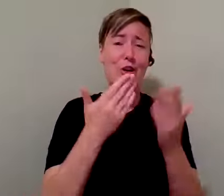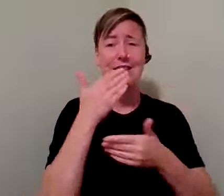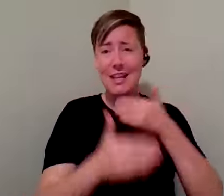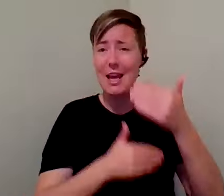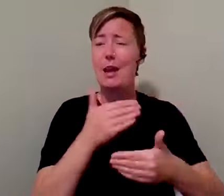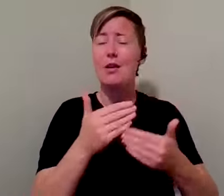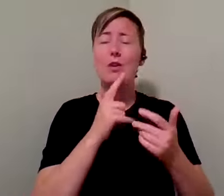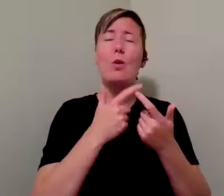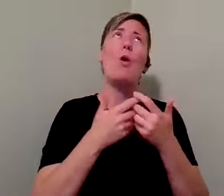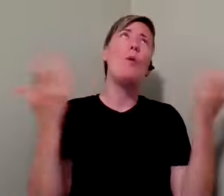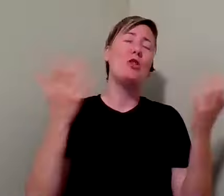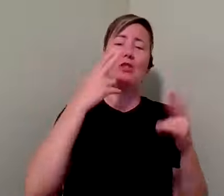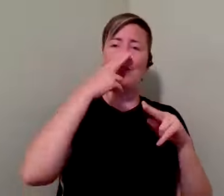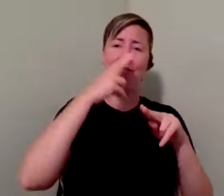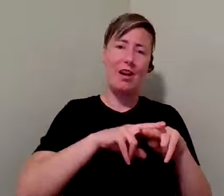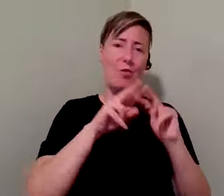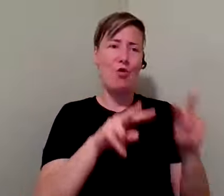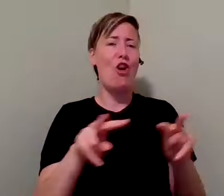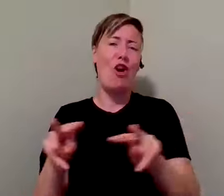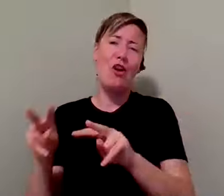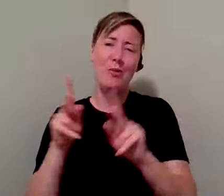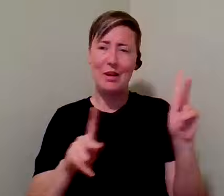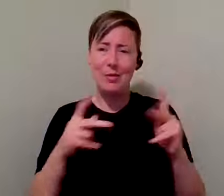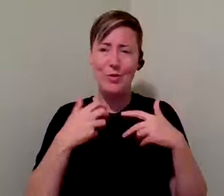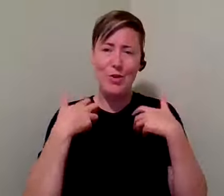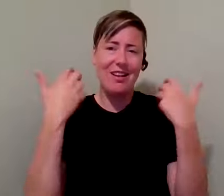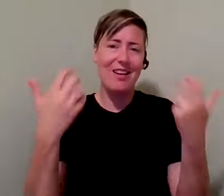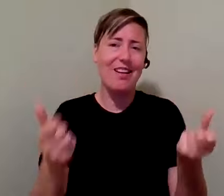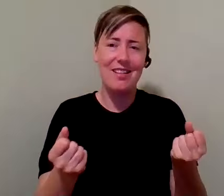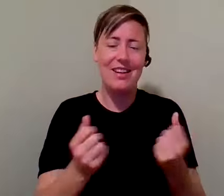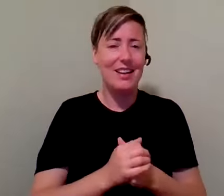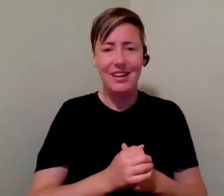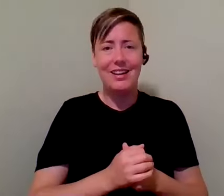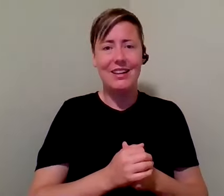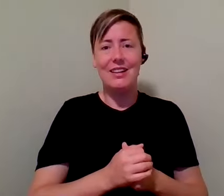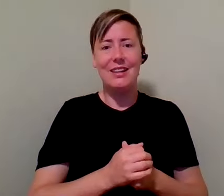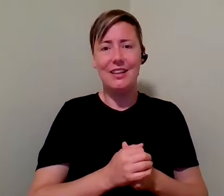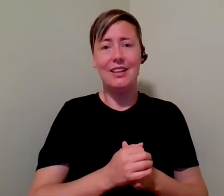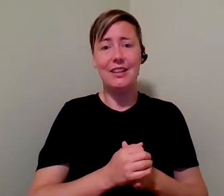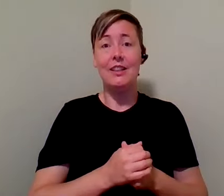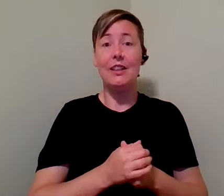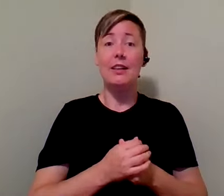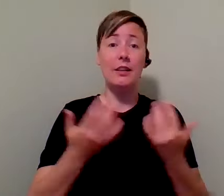watching people recover. And God in His wisdom and mercy decided that I needed to do something